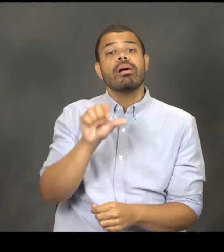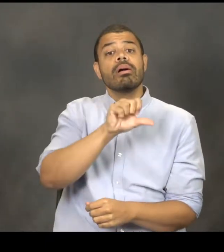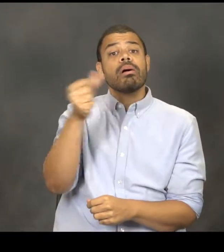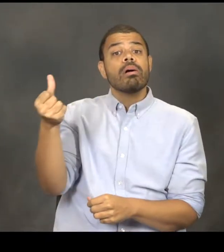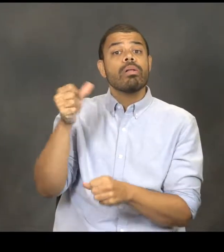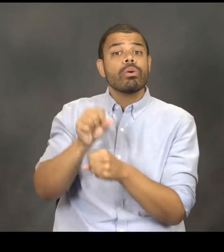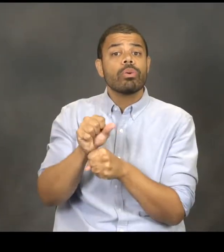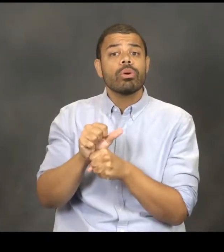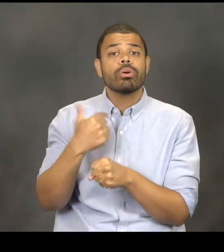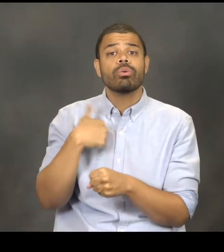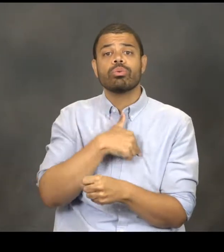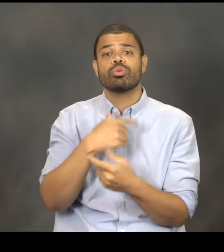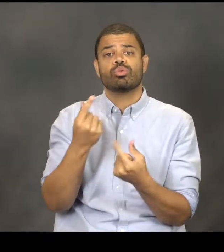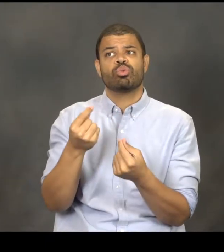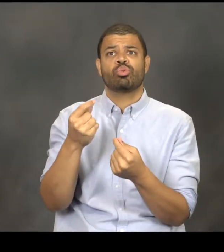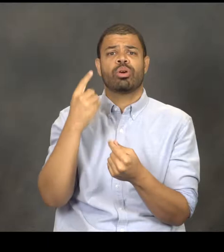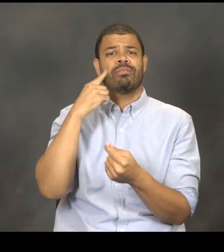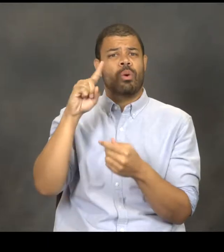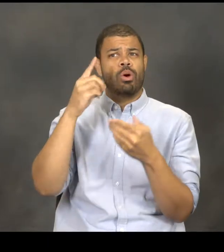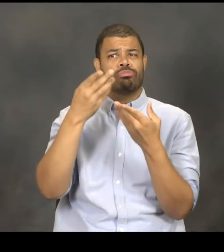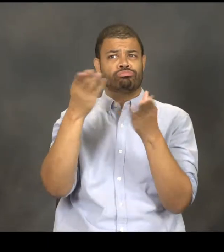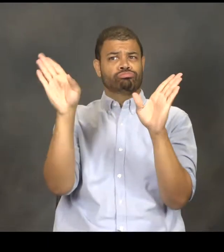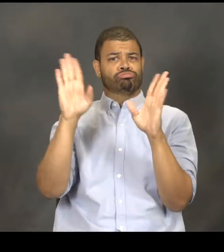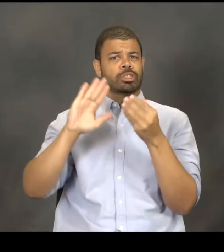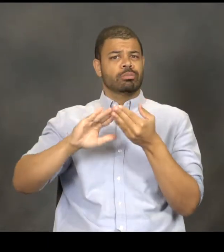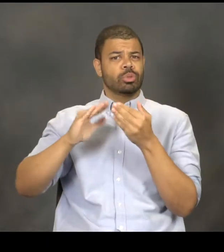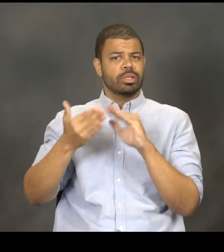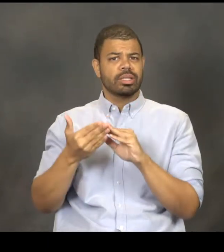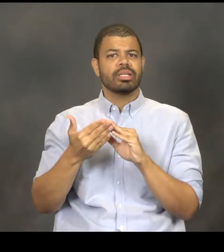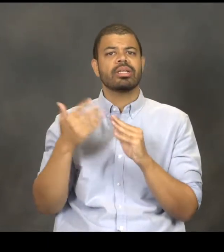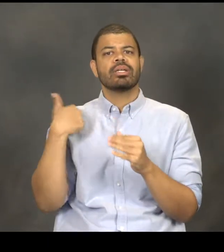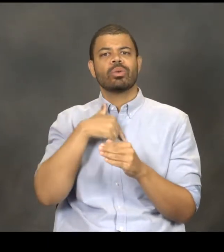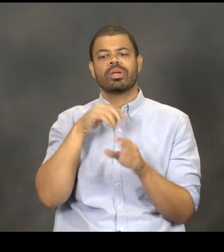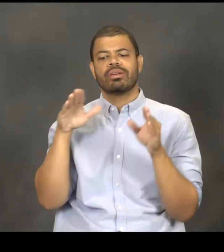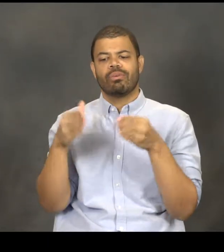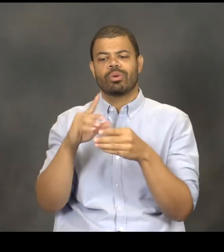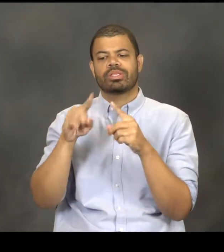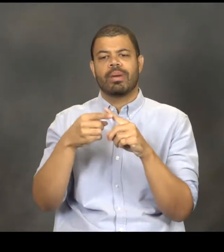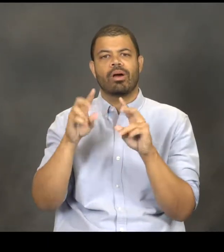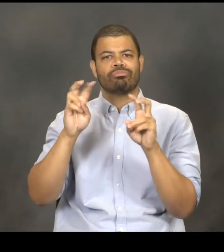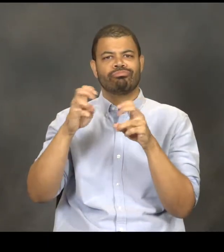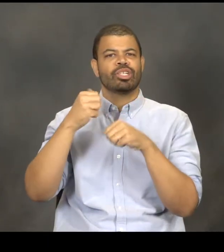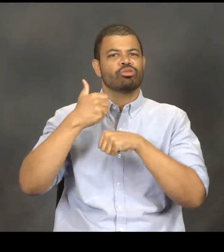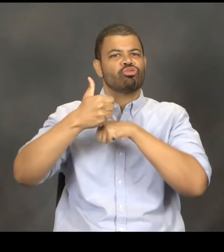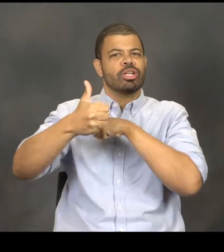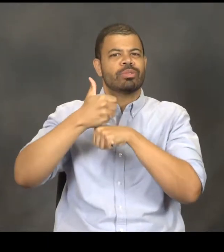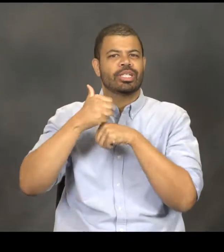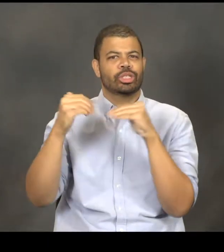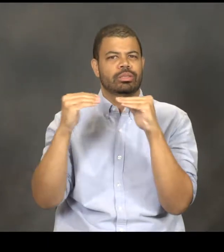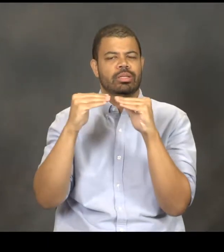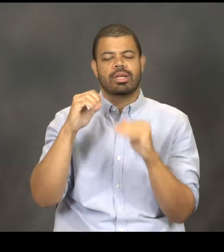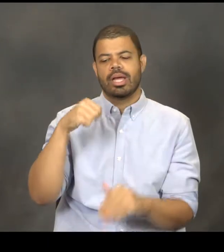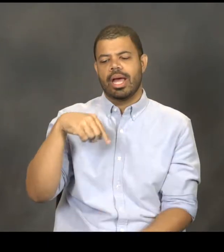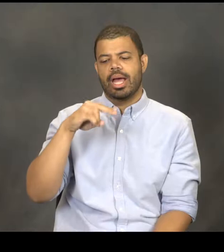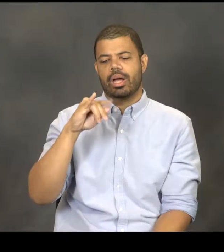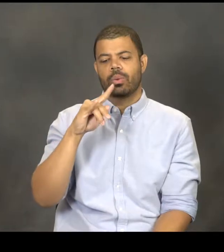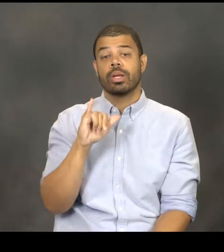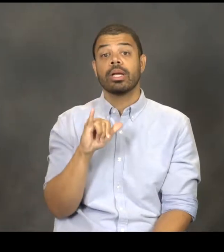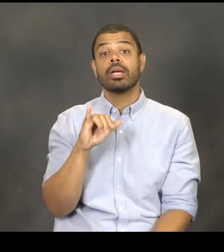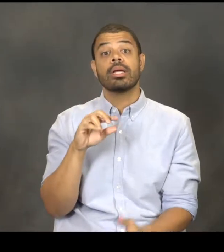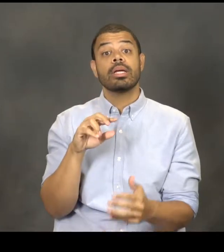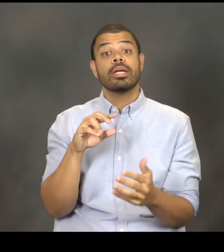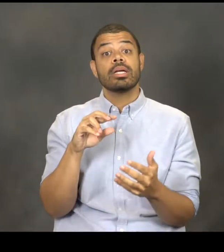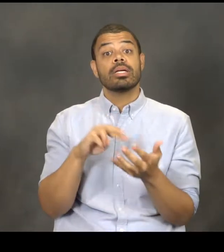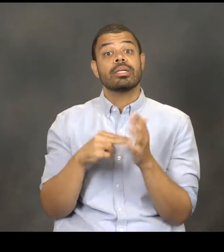do on a broader community level is focused on transportation equity. So that can be a